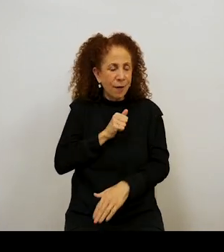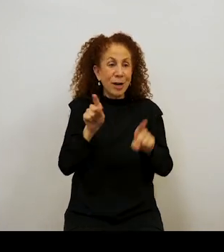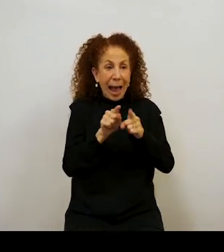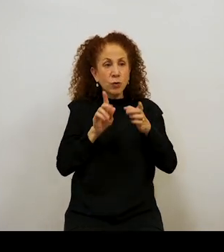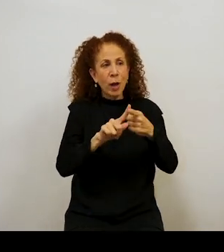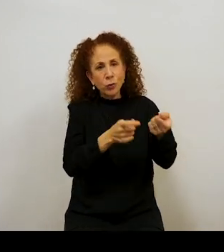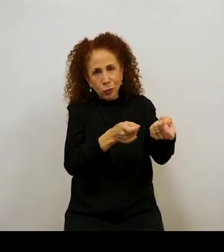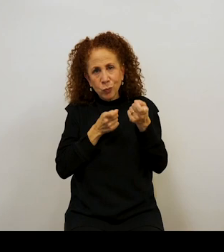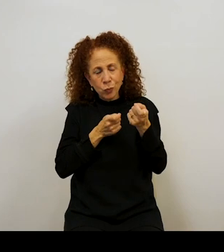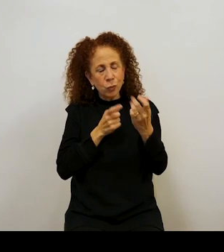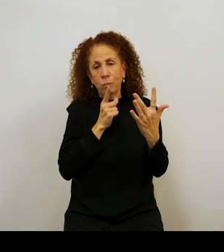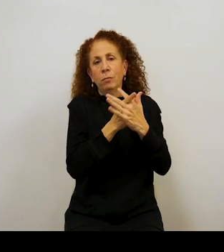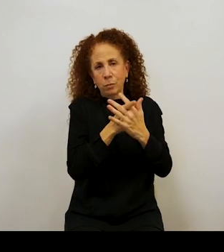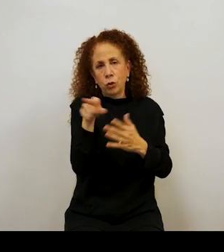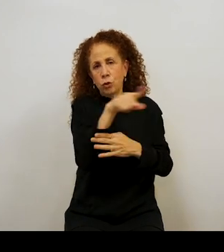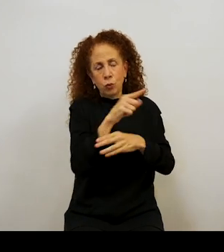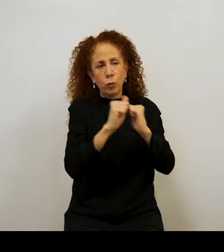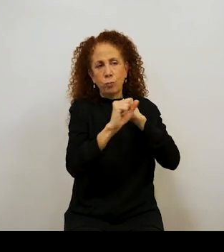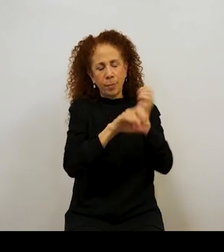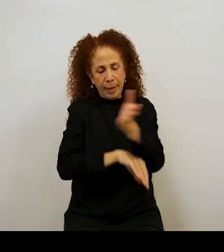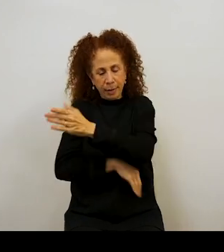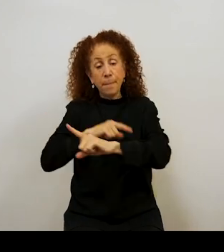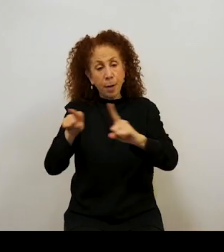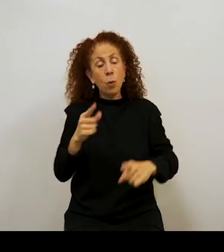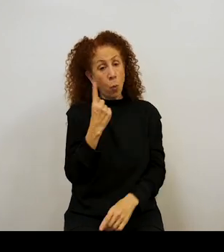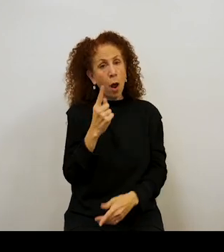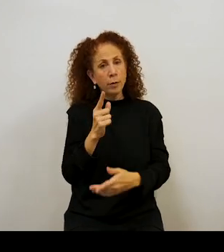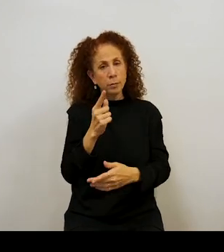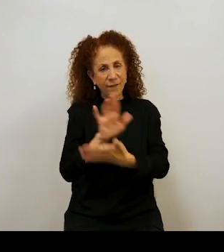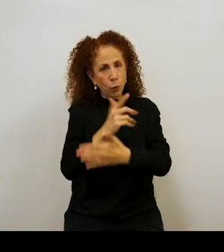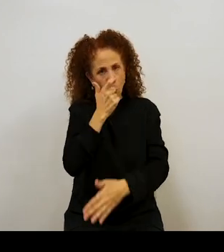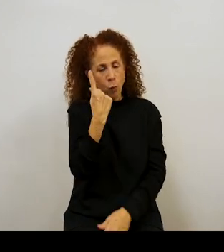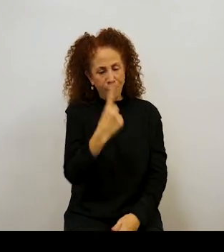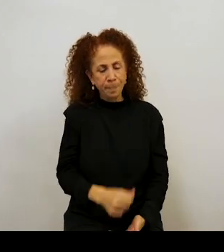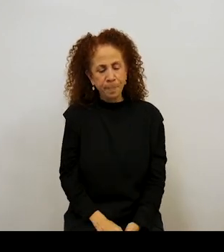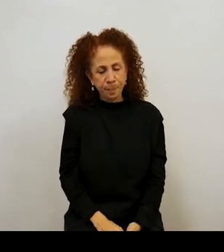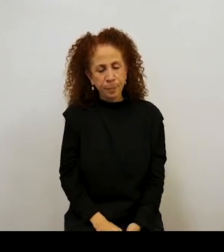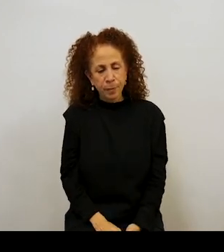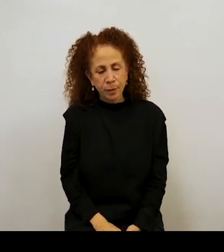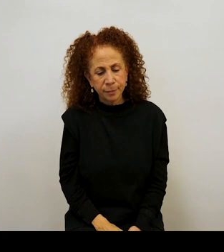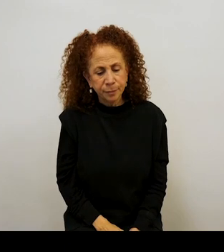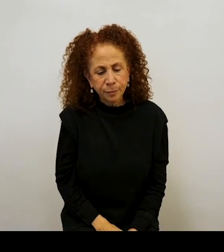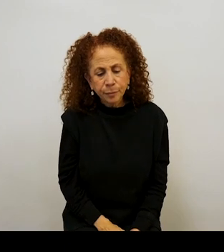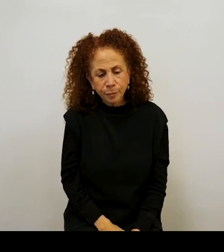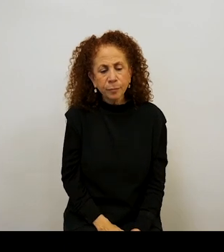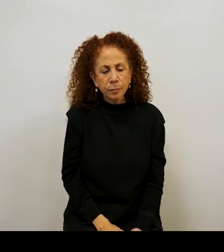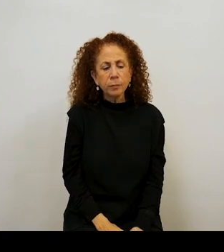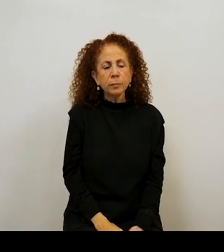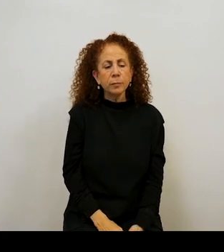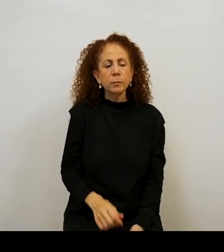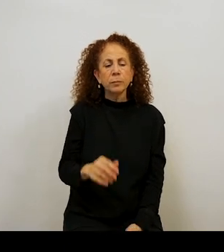of getting into your head and of propaganda. But there was one video they'd done on the occasion of